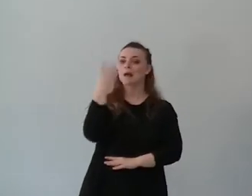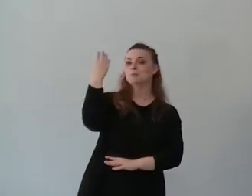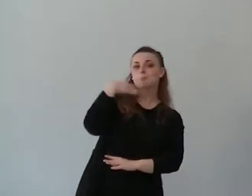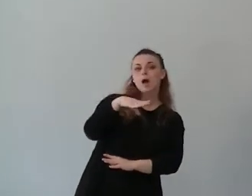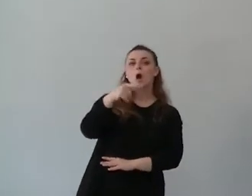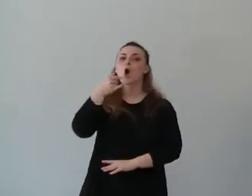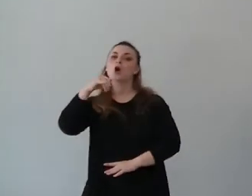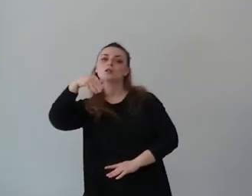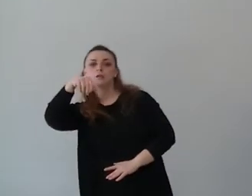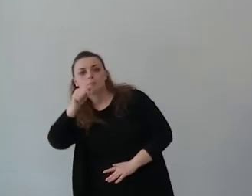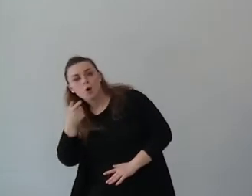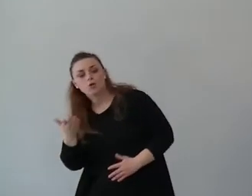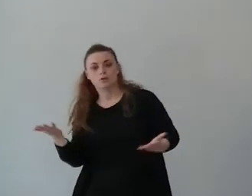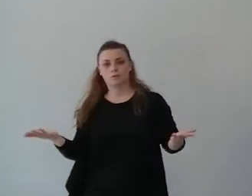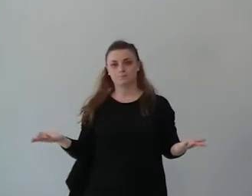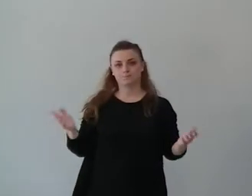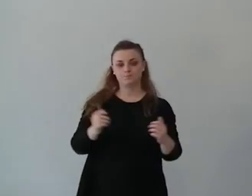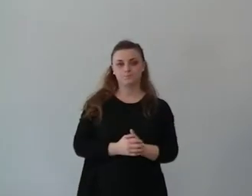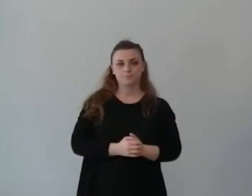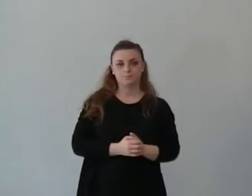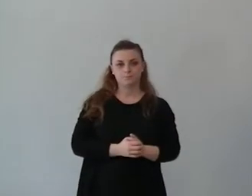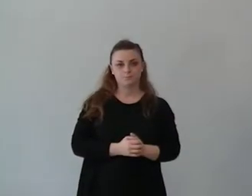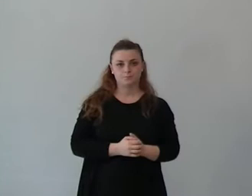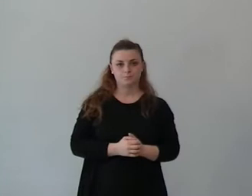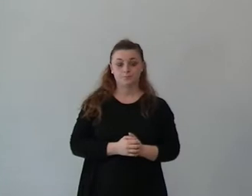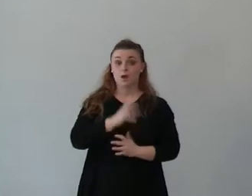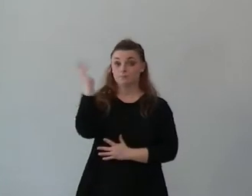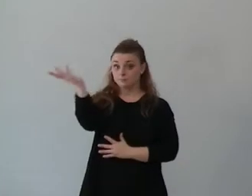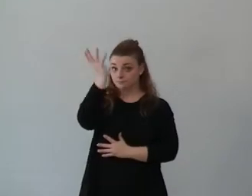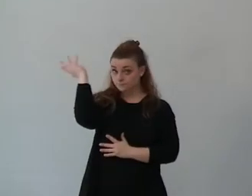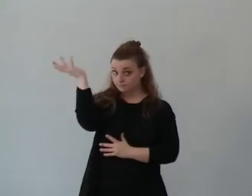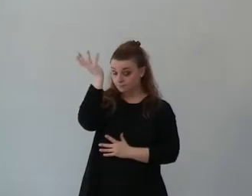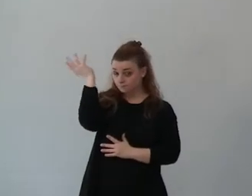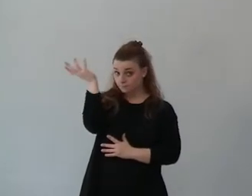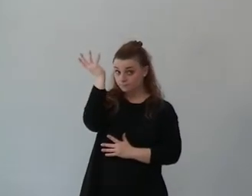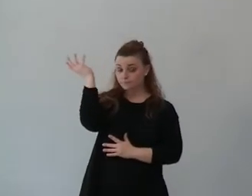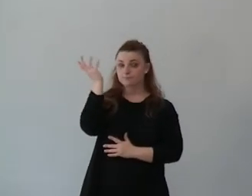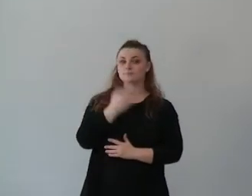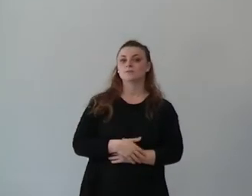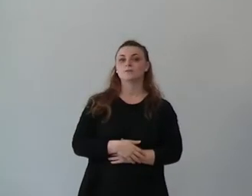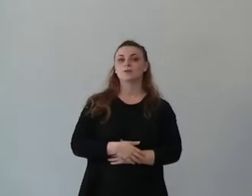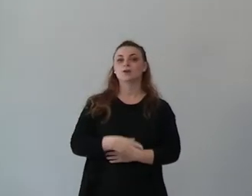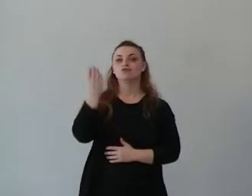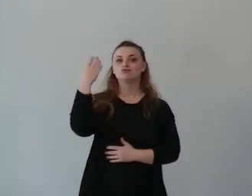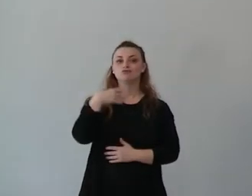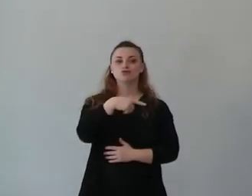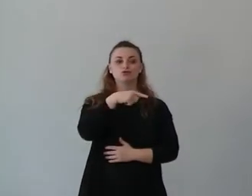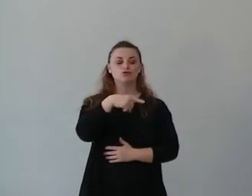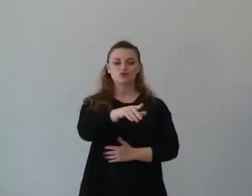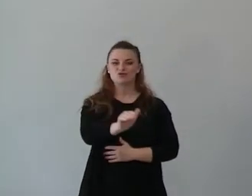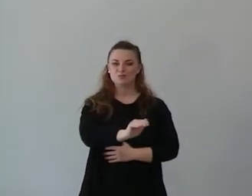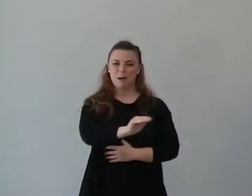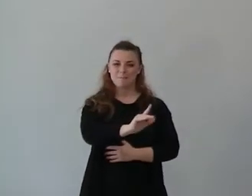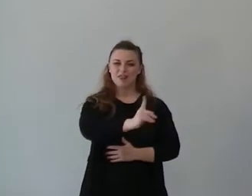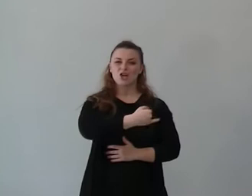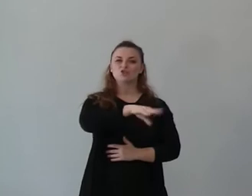of that is actually Giovanni Stella this last summer. Un esempio di quello sarebbe Giovanni Stella quest'ultima